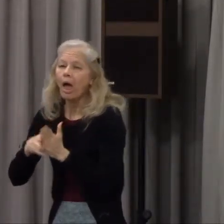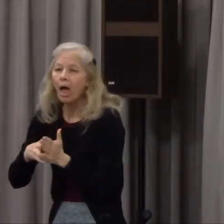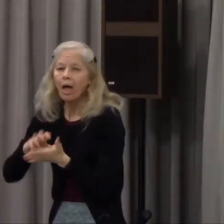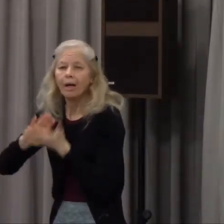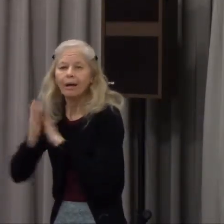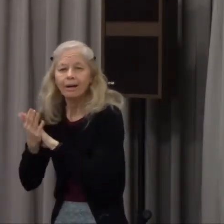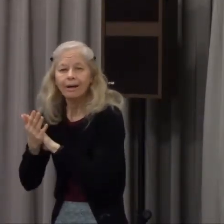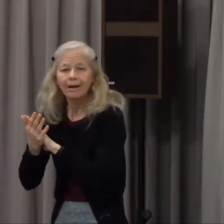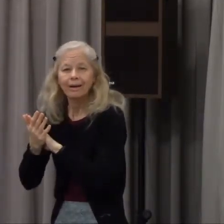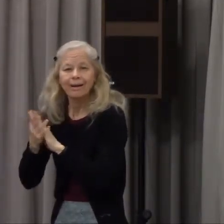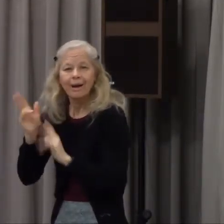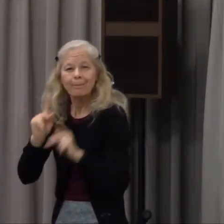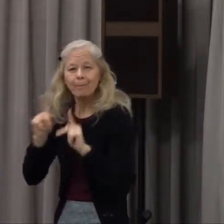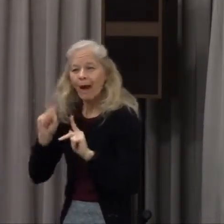Isn't that an amazing thing?